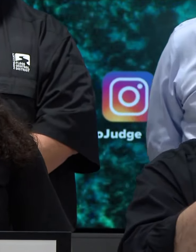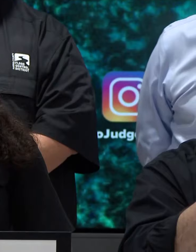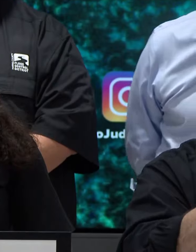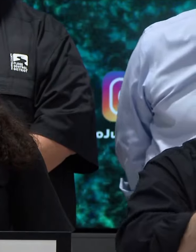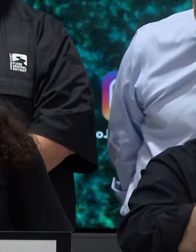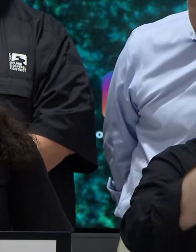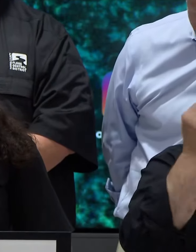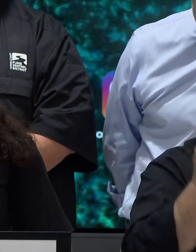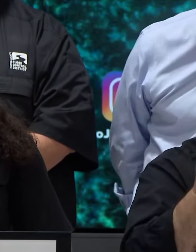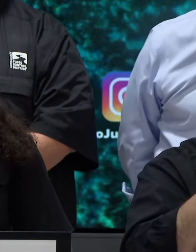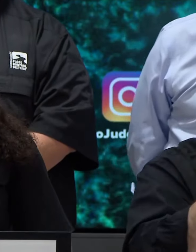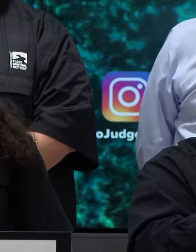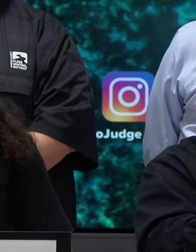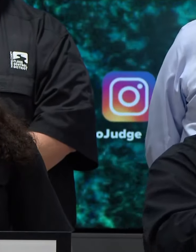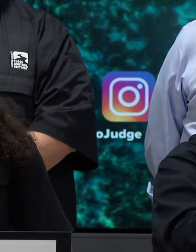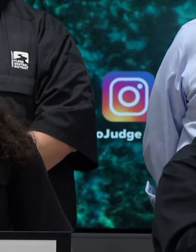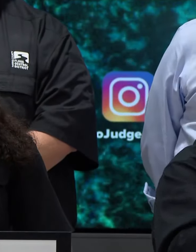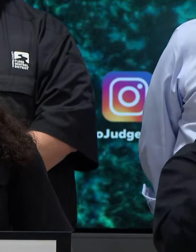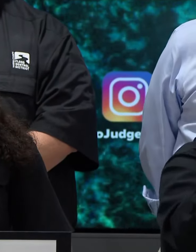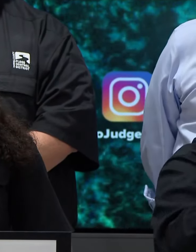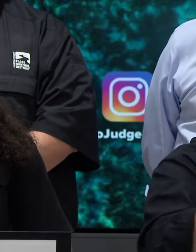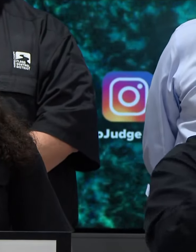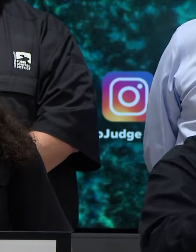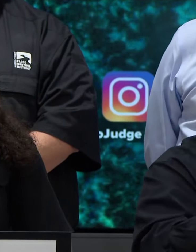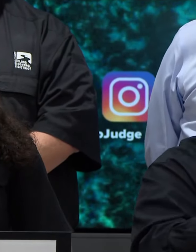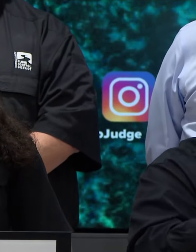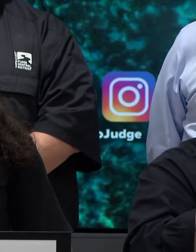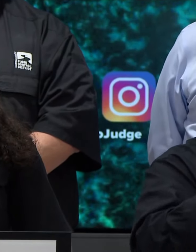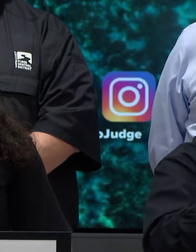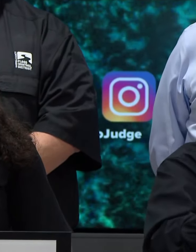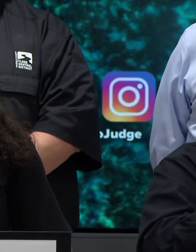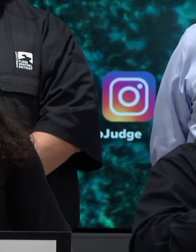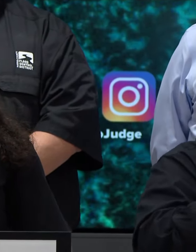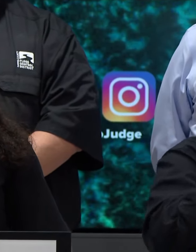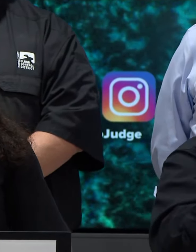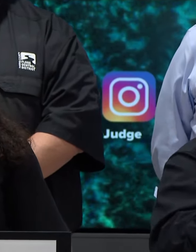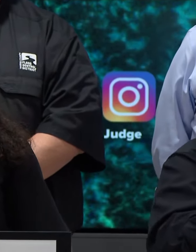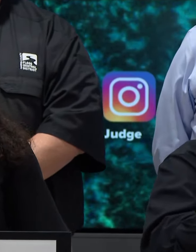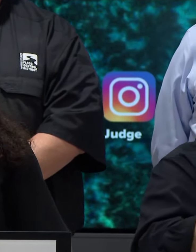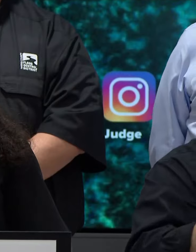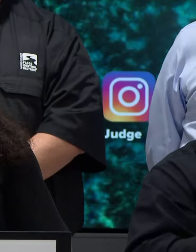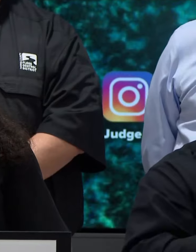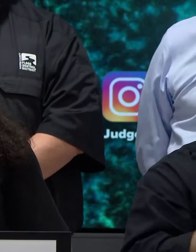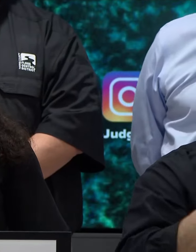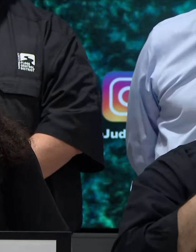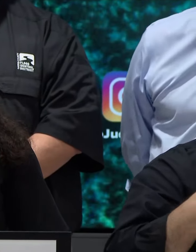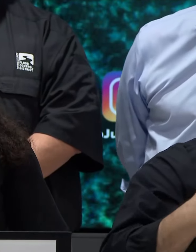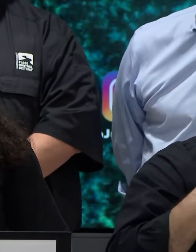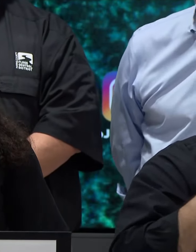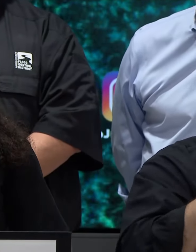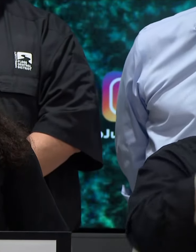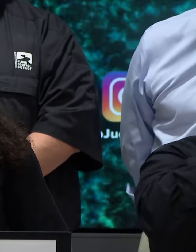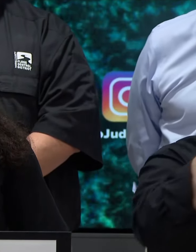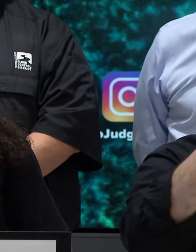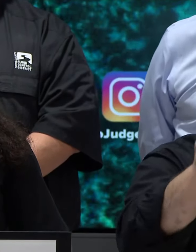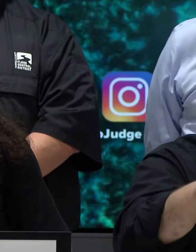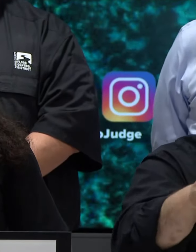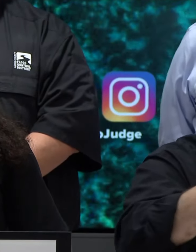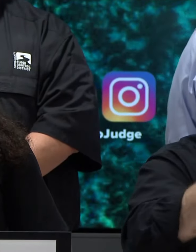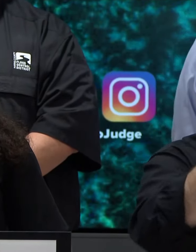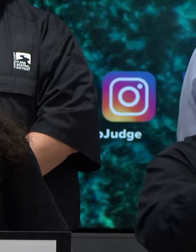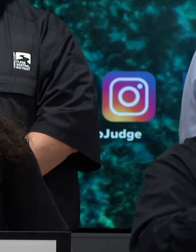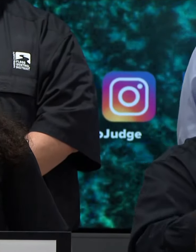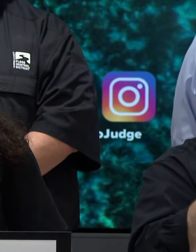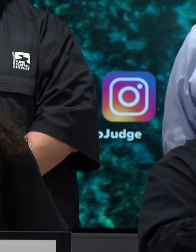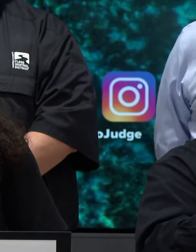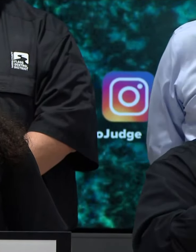is a requirement step we have to go through in order to receive that assistance, but I would say it's more likely than not that we'll be able to get it, especially with